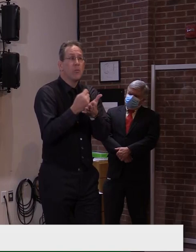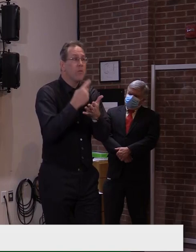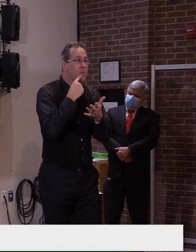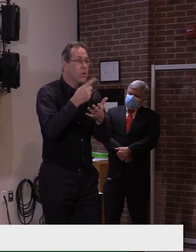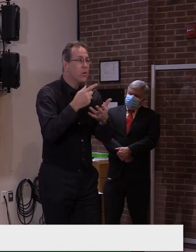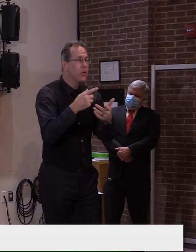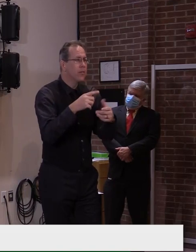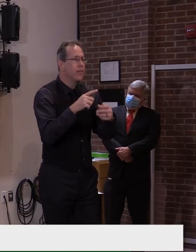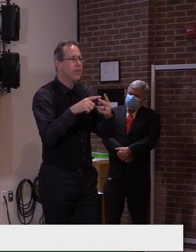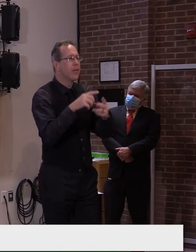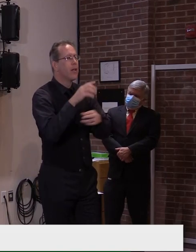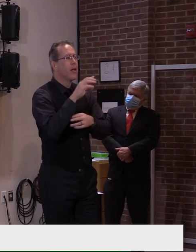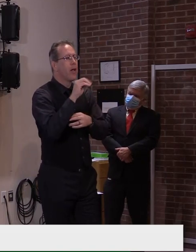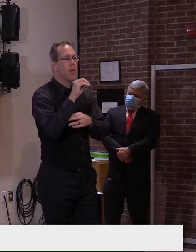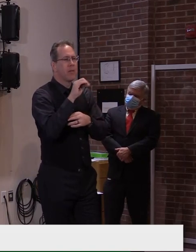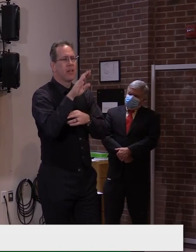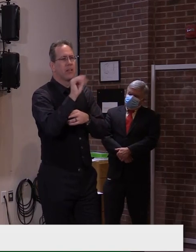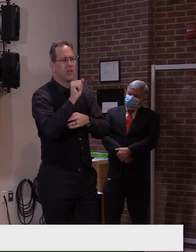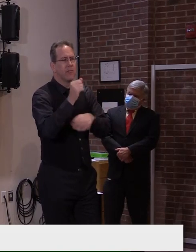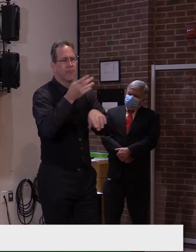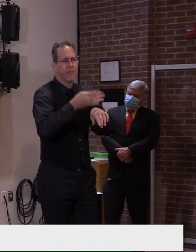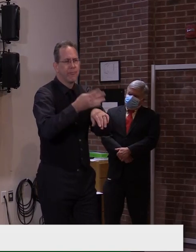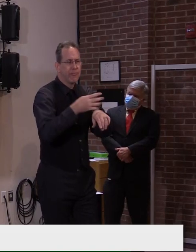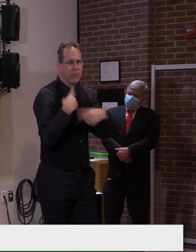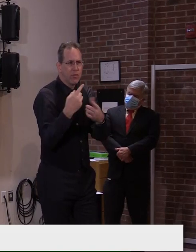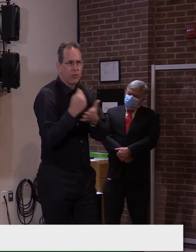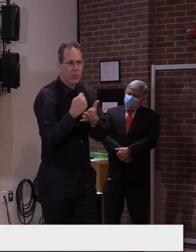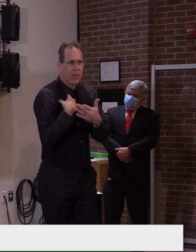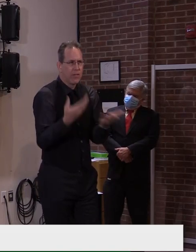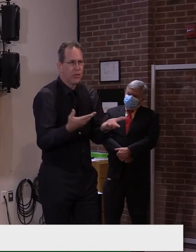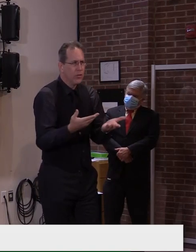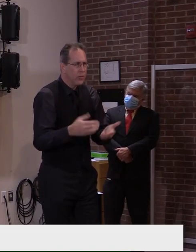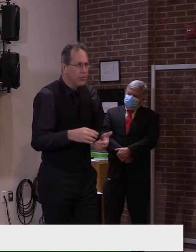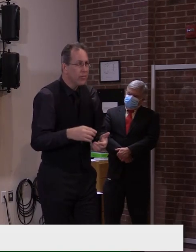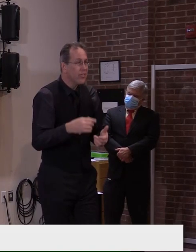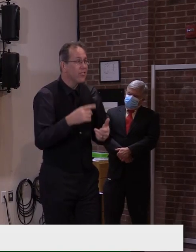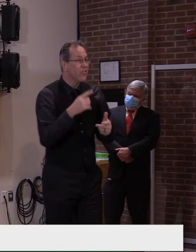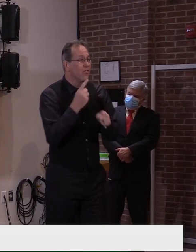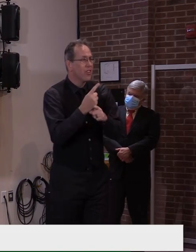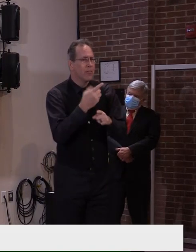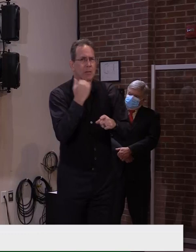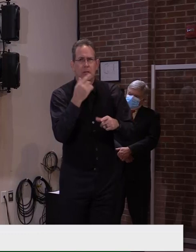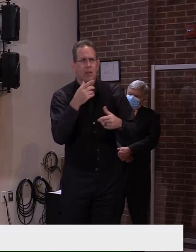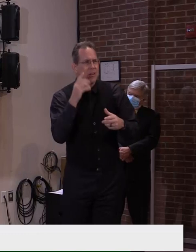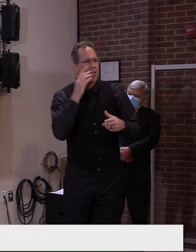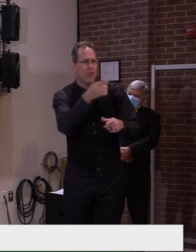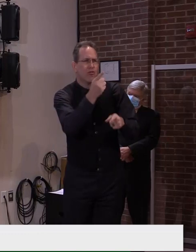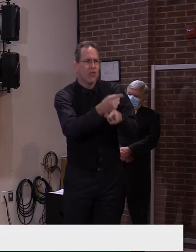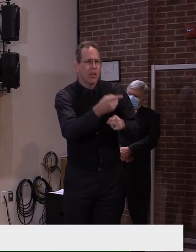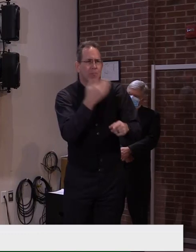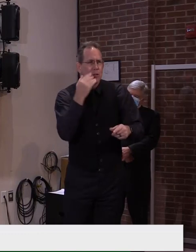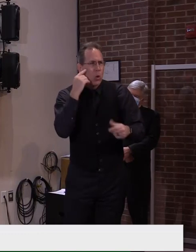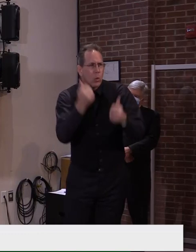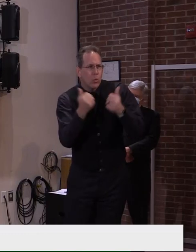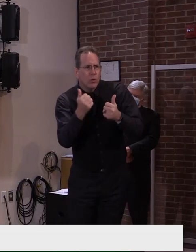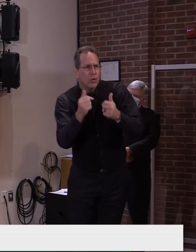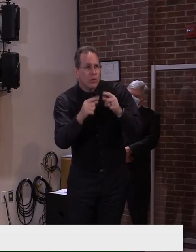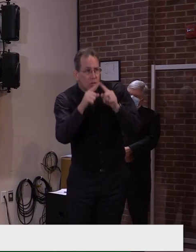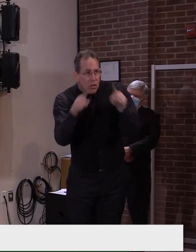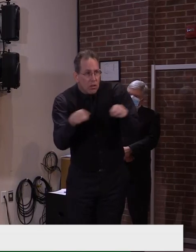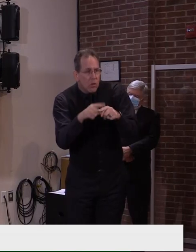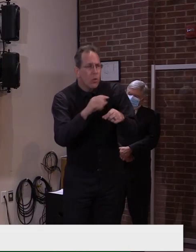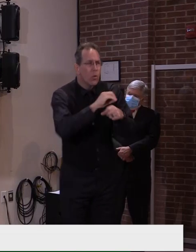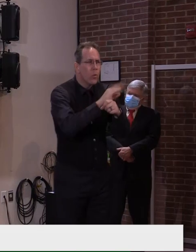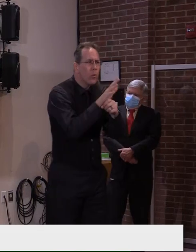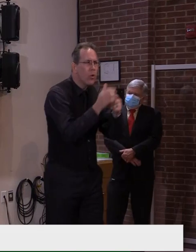know who has Delta, who has Omicron. Unfortunately, that decision takes days